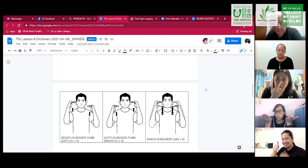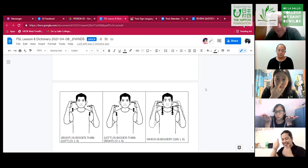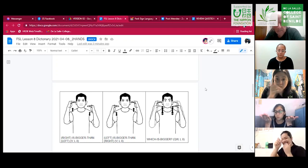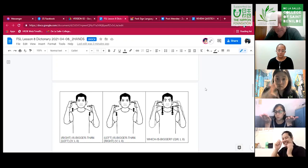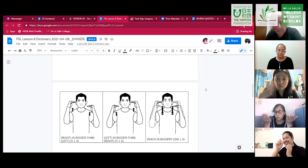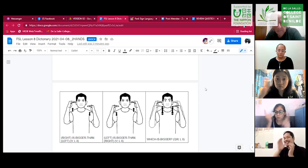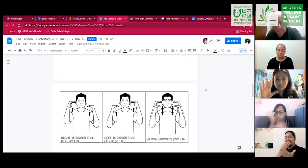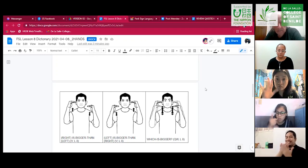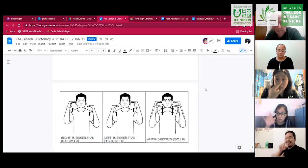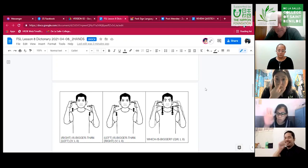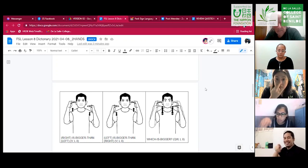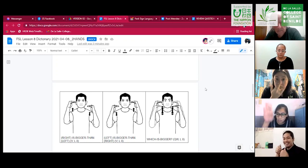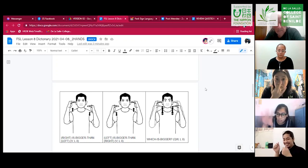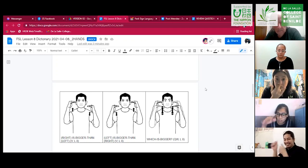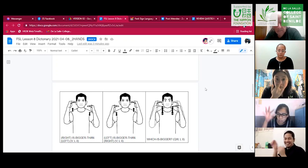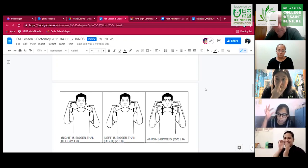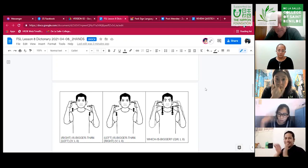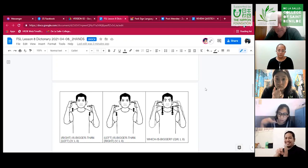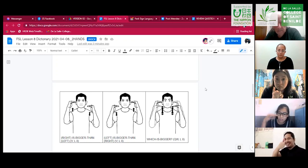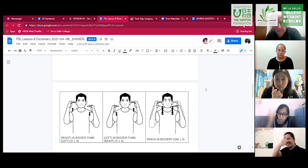Okay, Meng here.